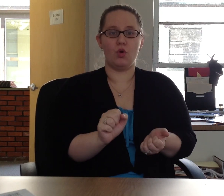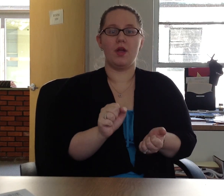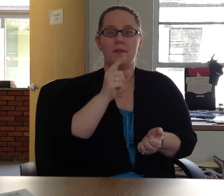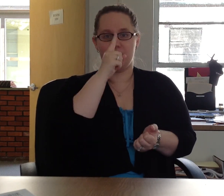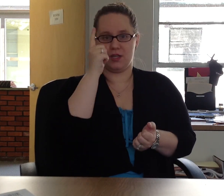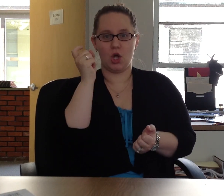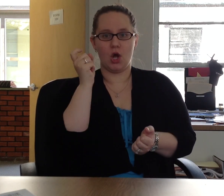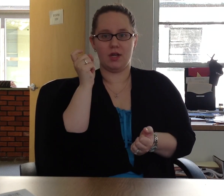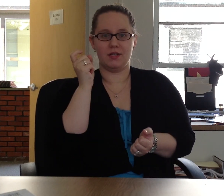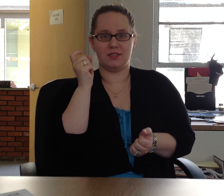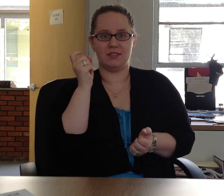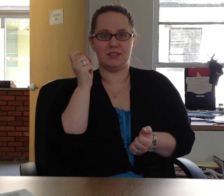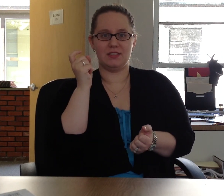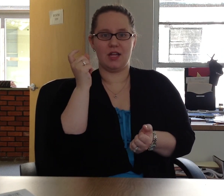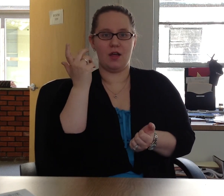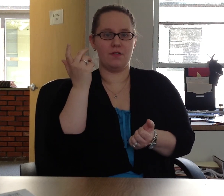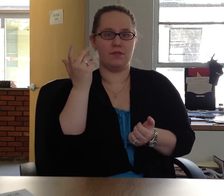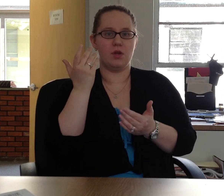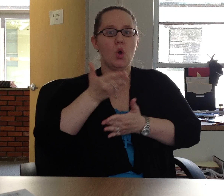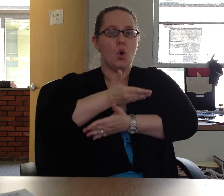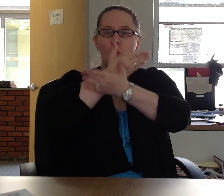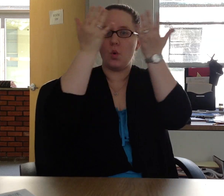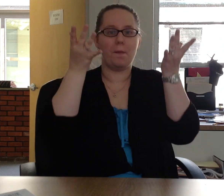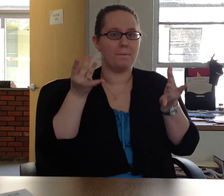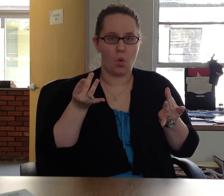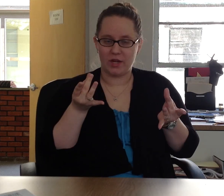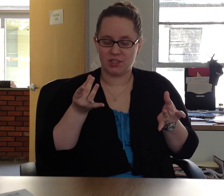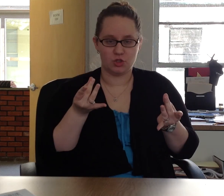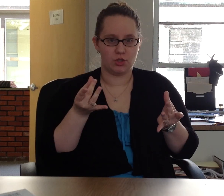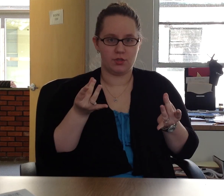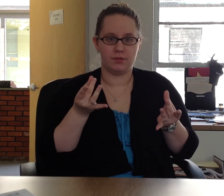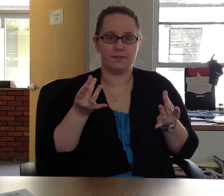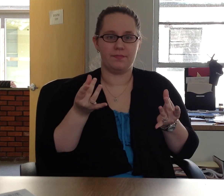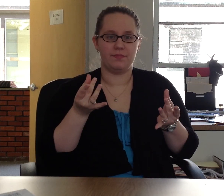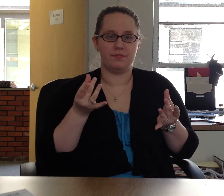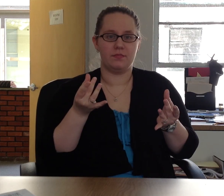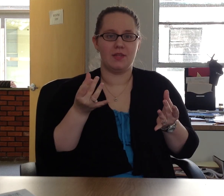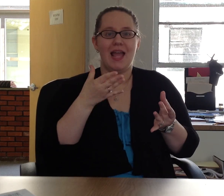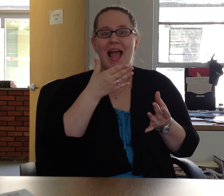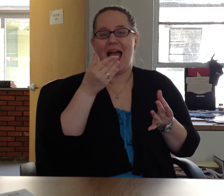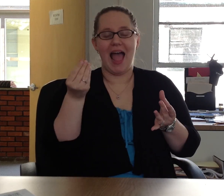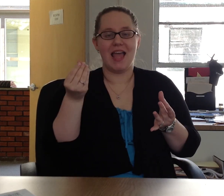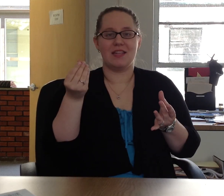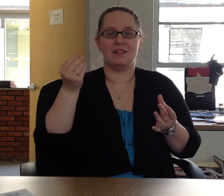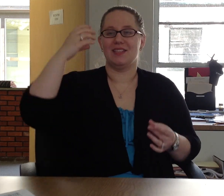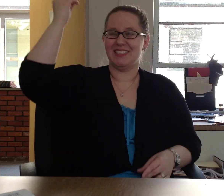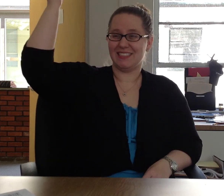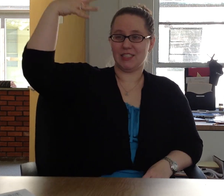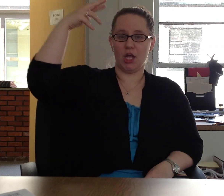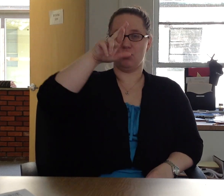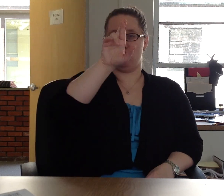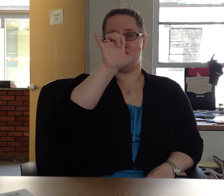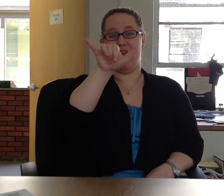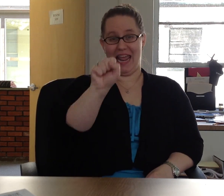of the lack of moisture and exposure to the ultraviolet rays of the sun.